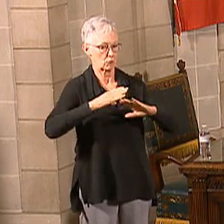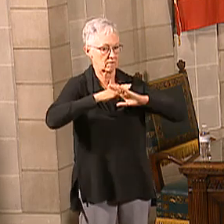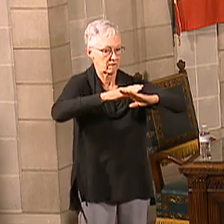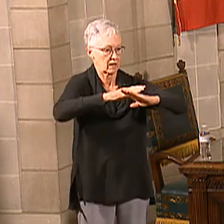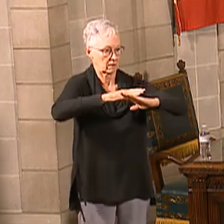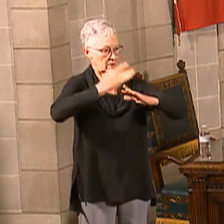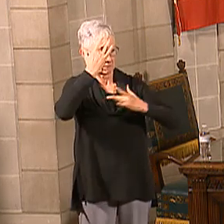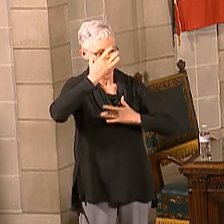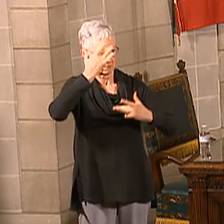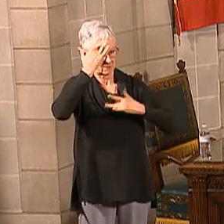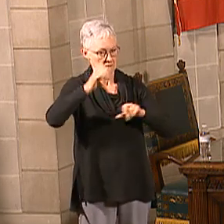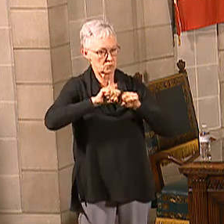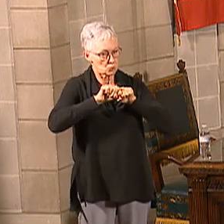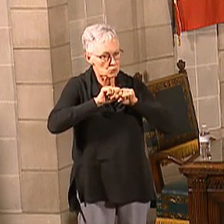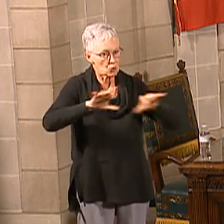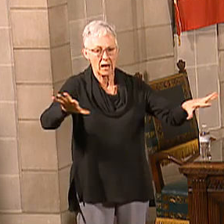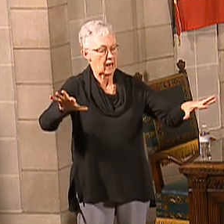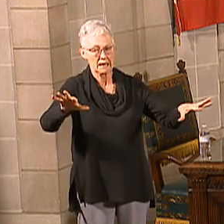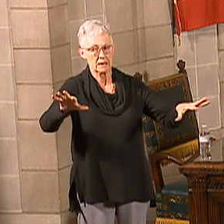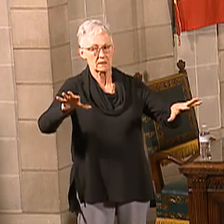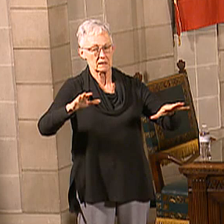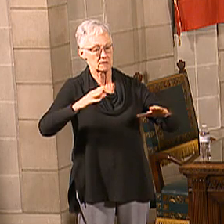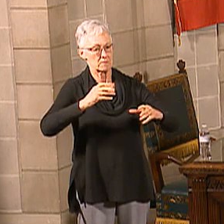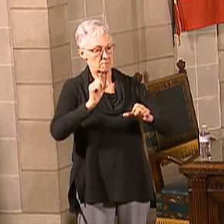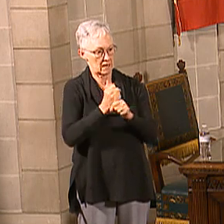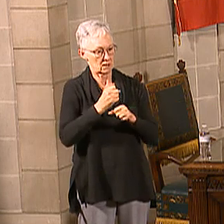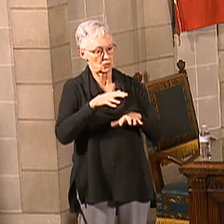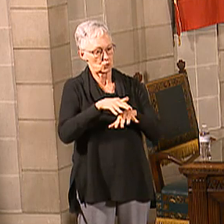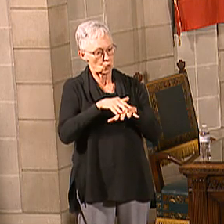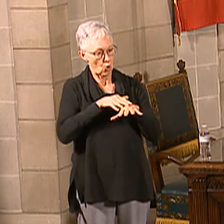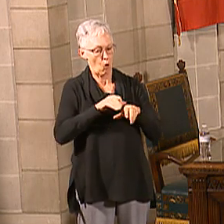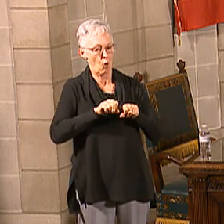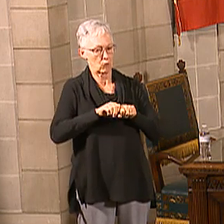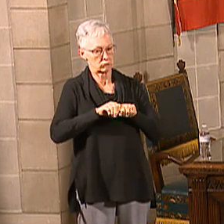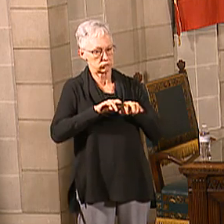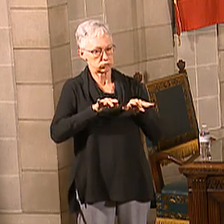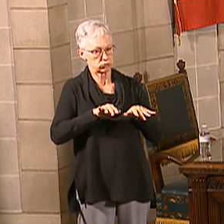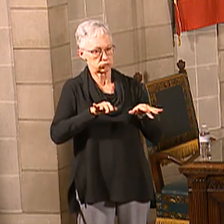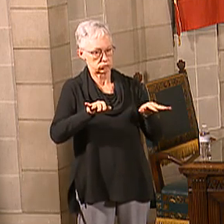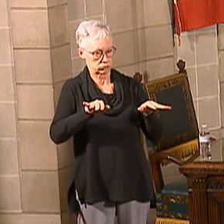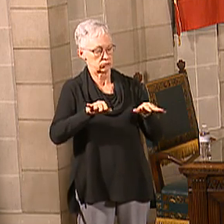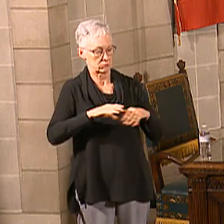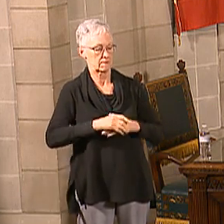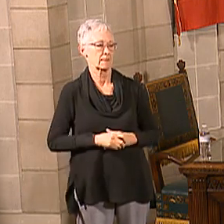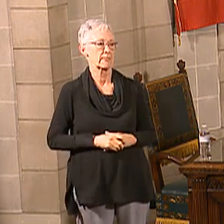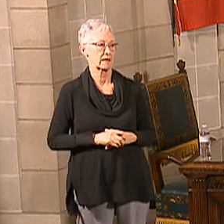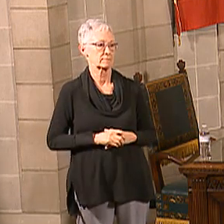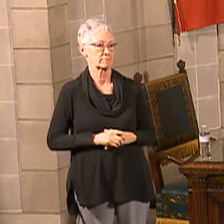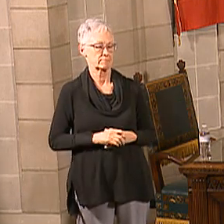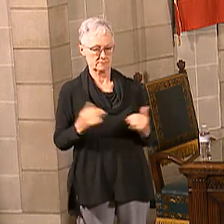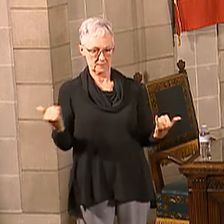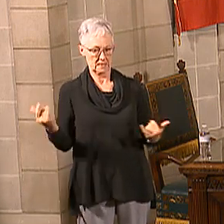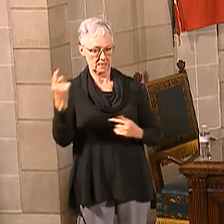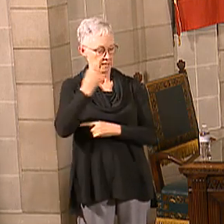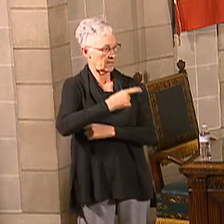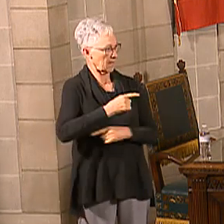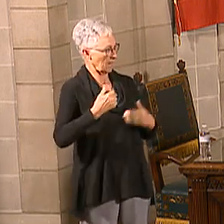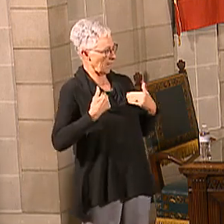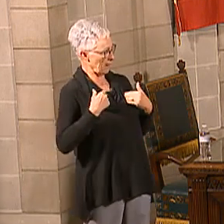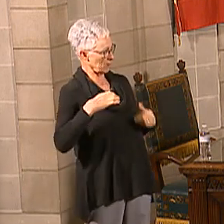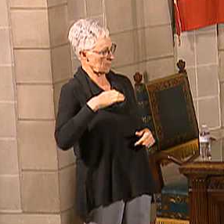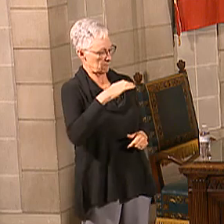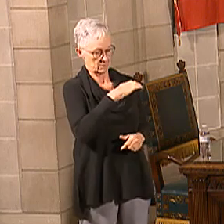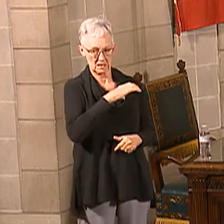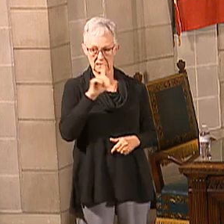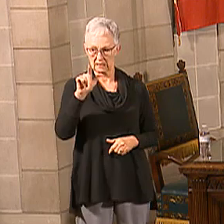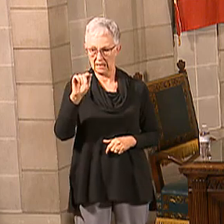here in our state. So please, everybody help out. Now, to kick it off today, I'm being joined by our Commissioner of